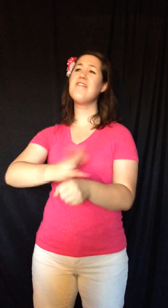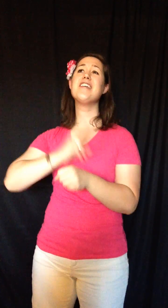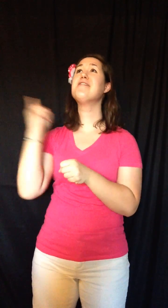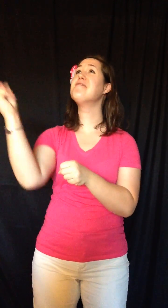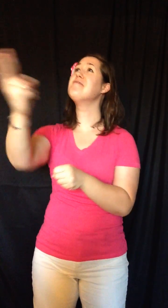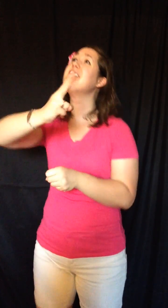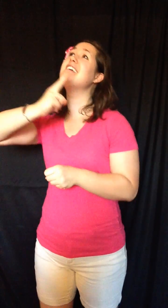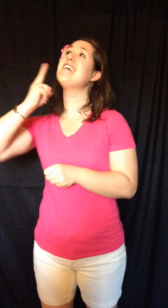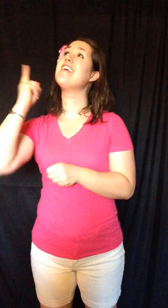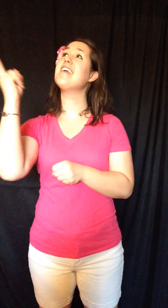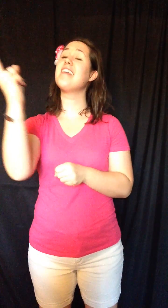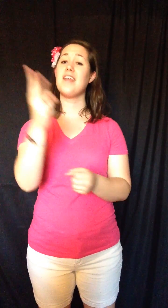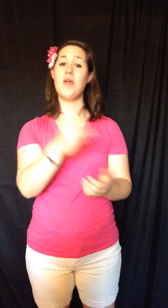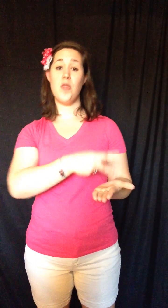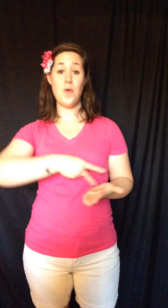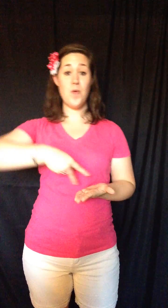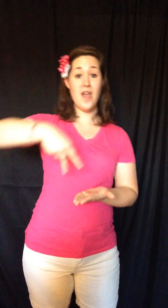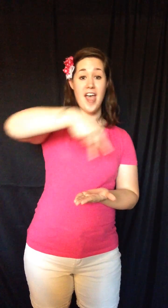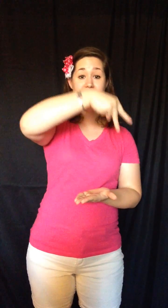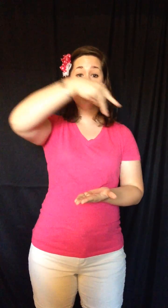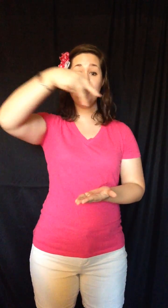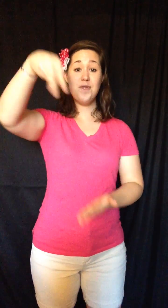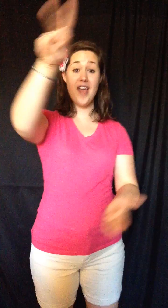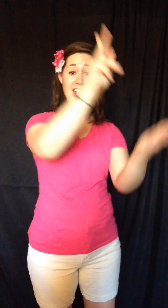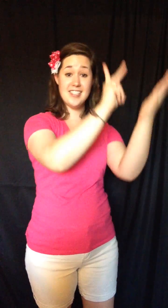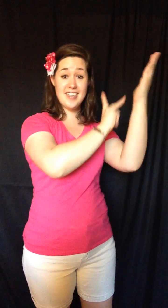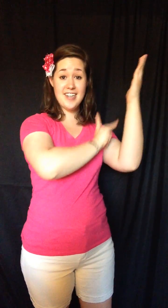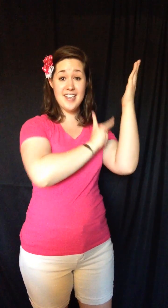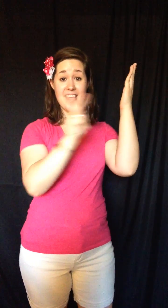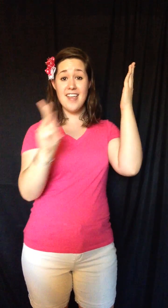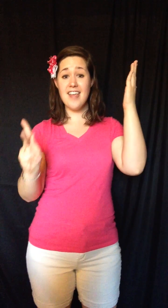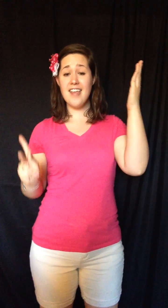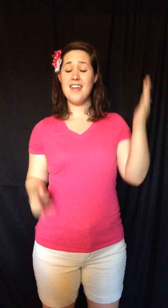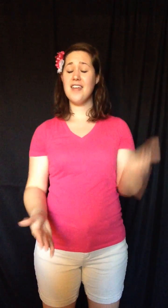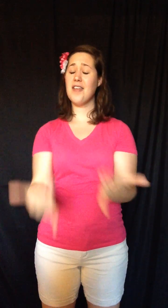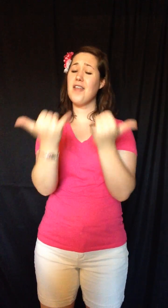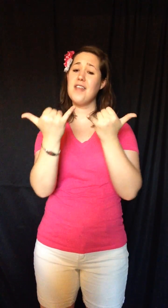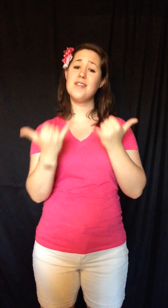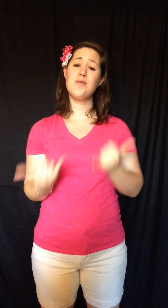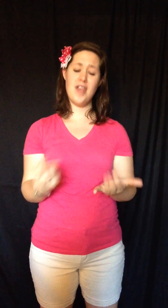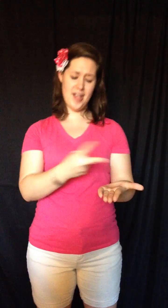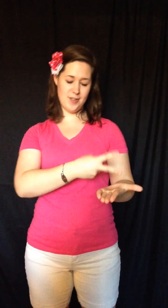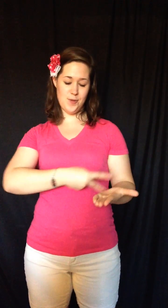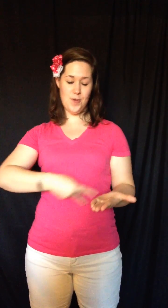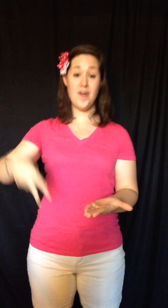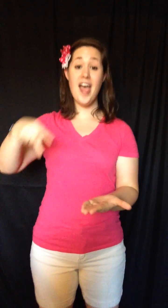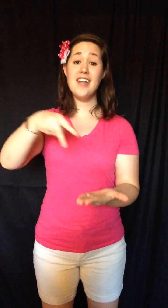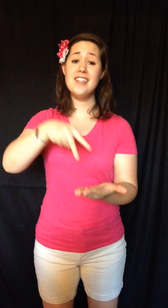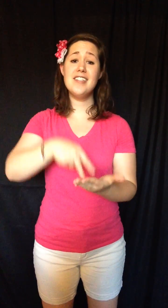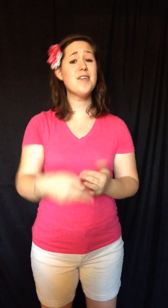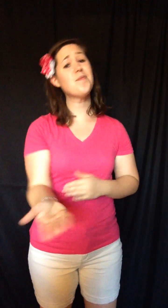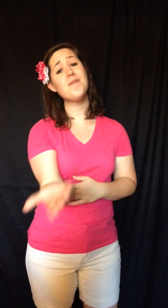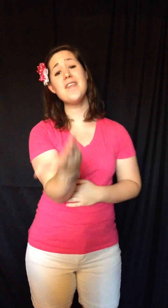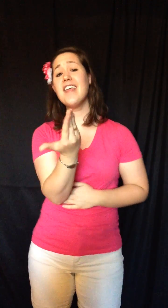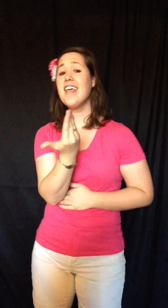victory The resurrected King is resurrecting me